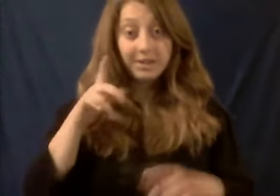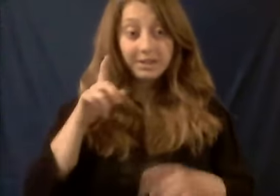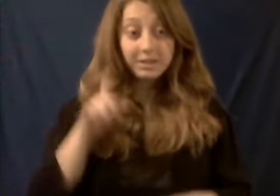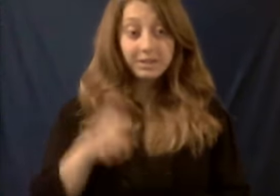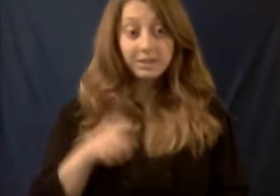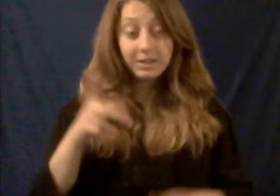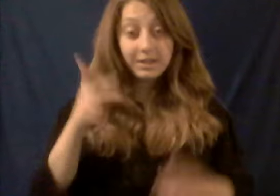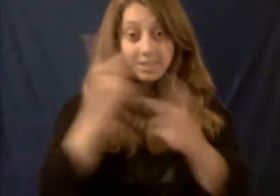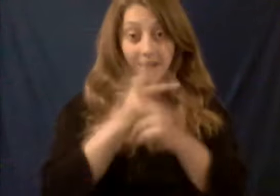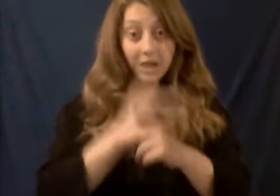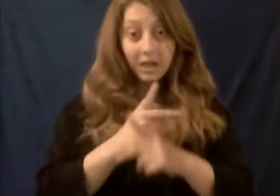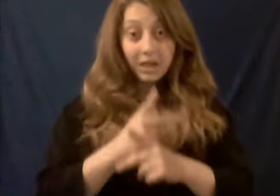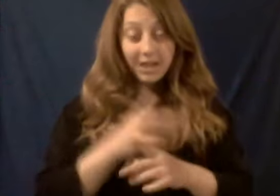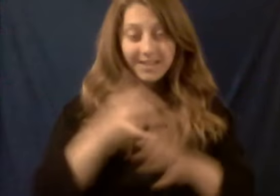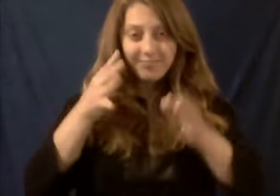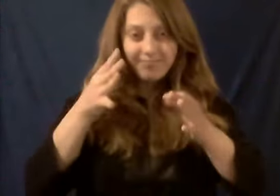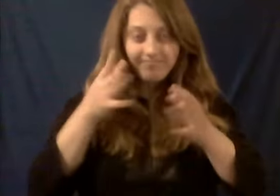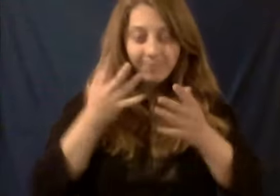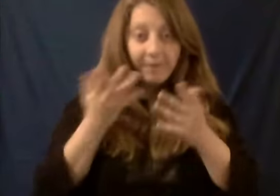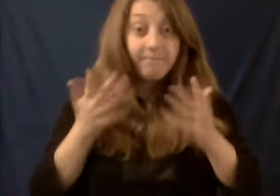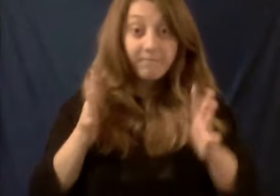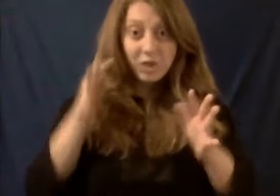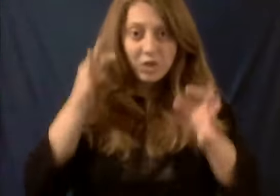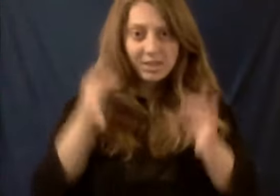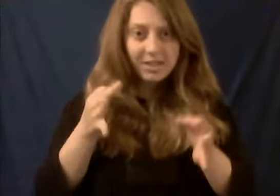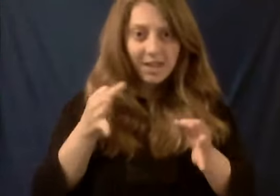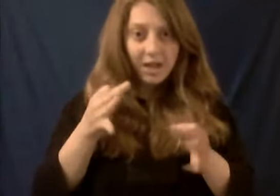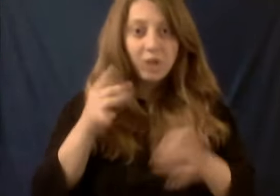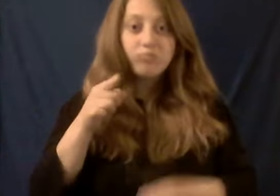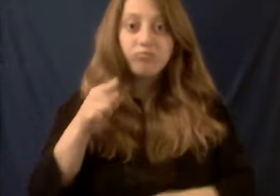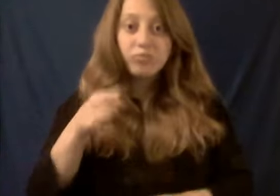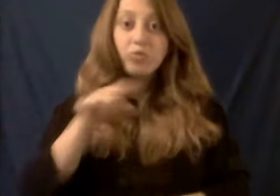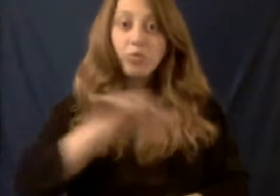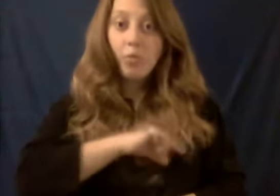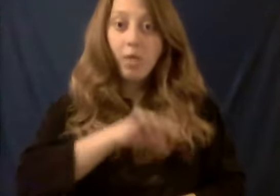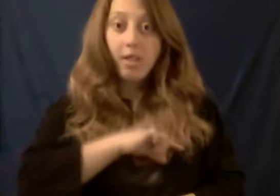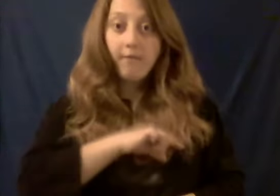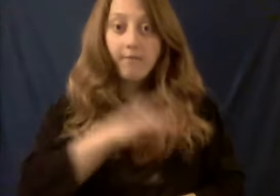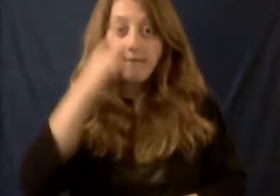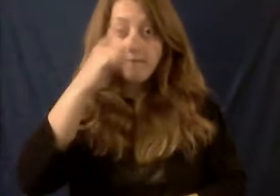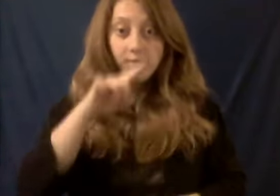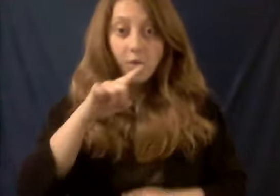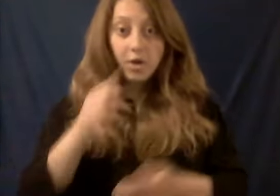monthly basis and how long the duration of that as well.